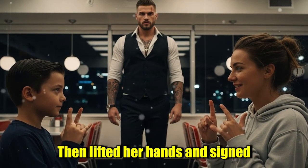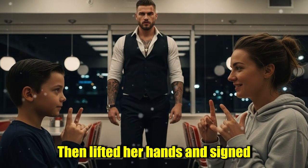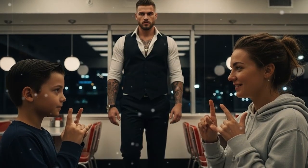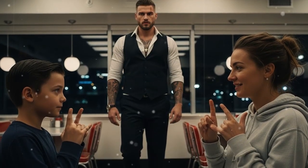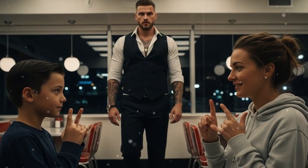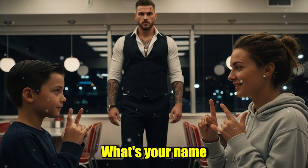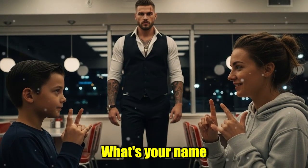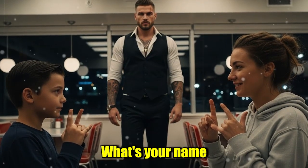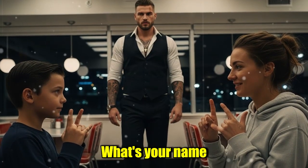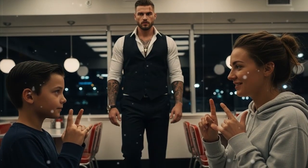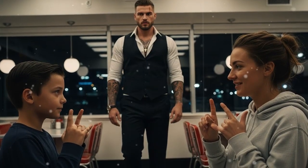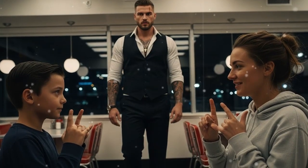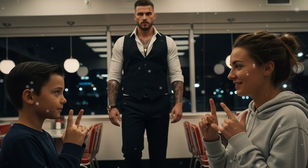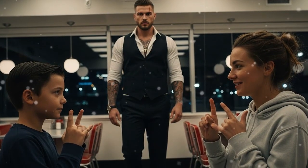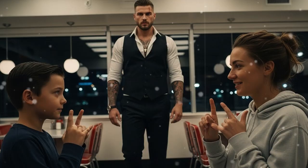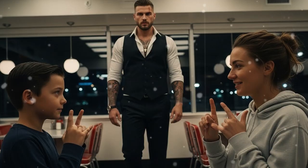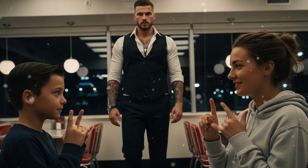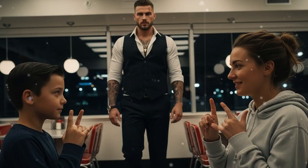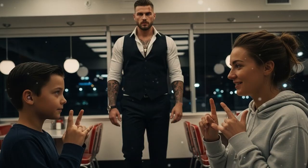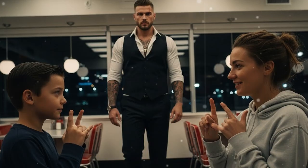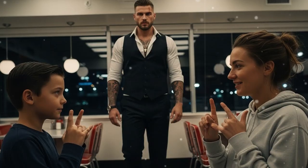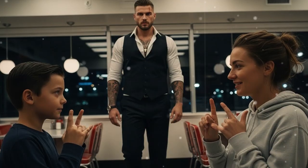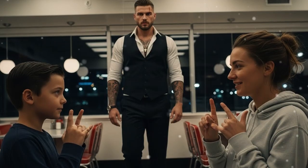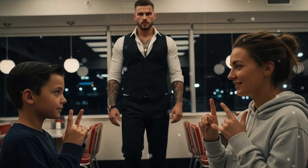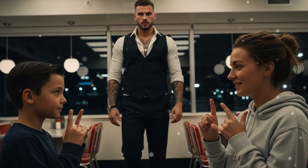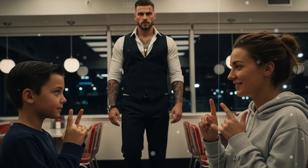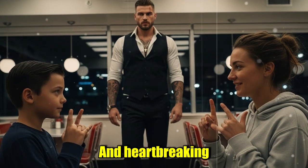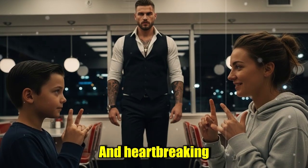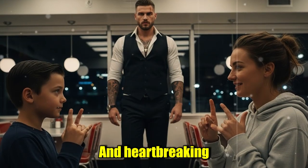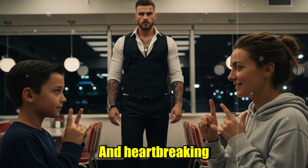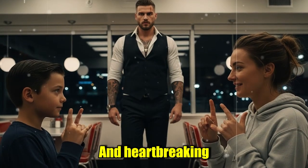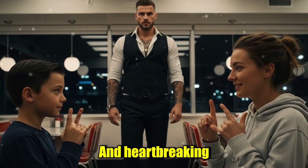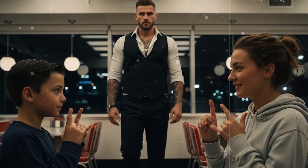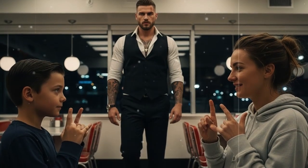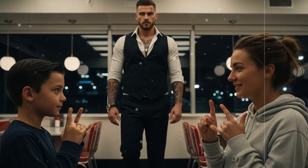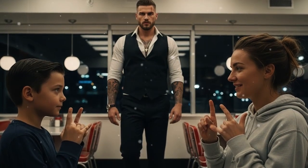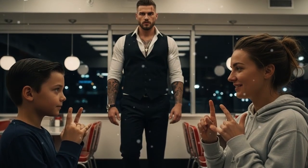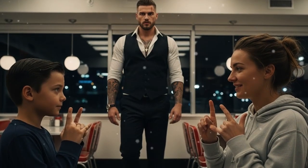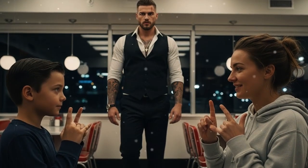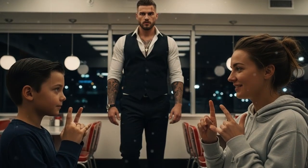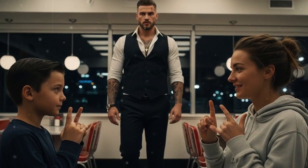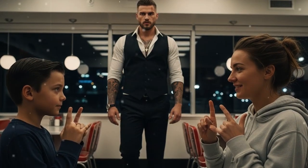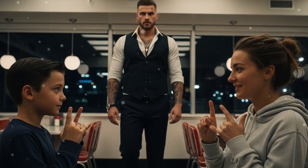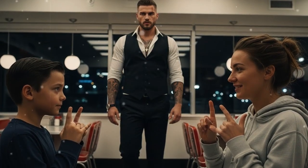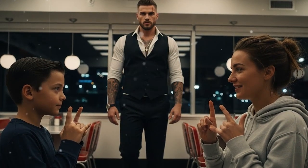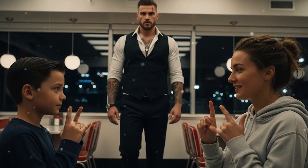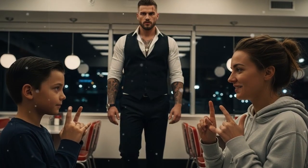signed, "What's your name?" The transformation was instant and heartbreaking. The boy's entire face lit up